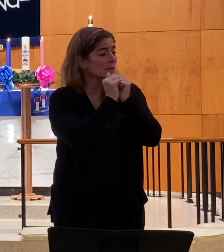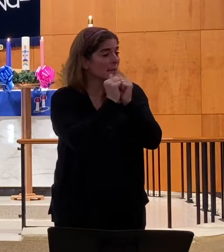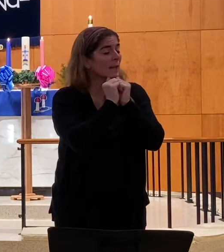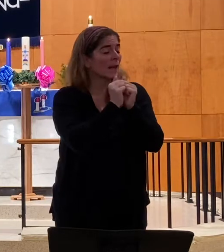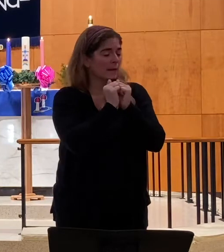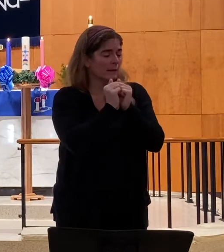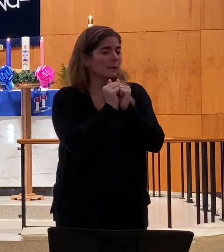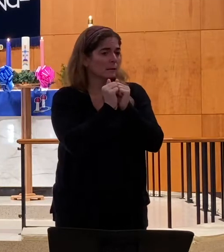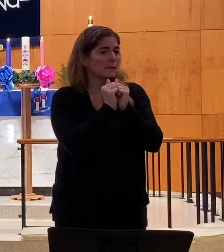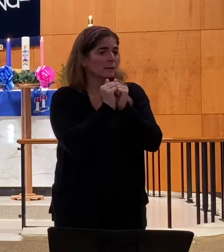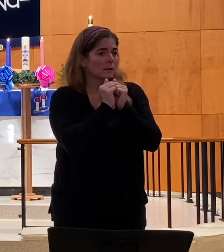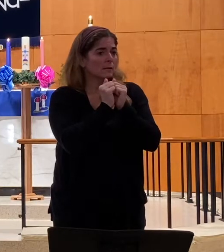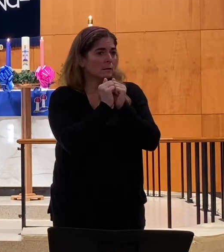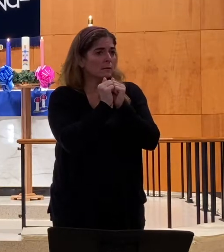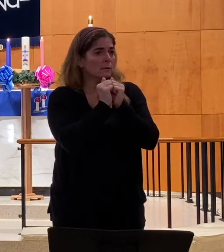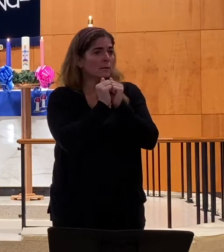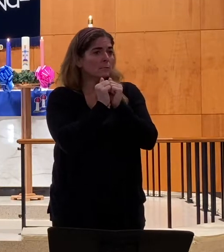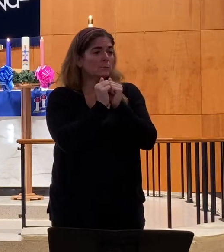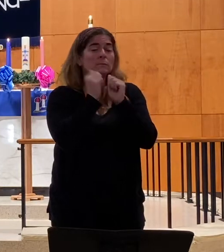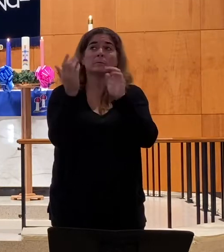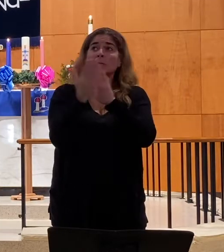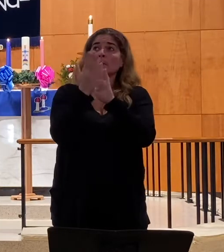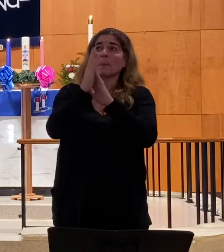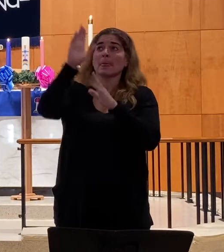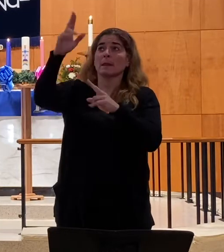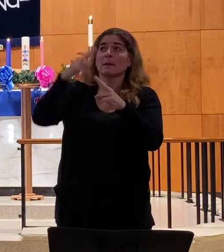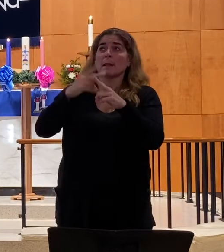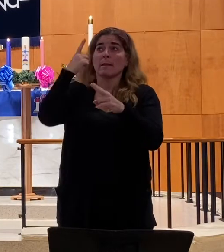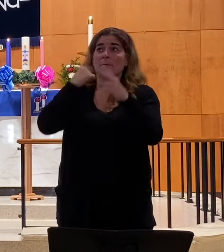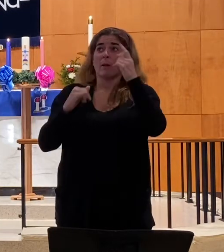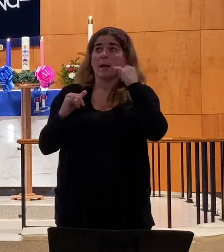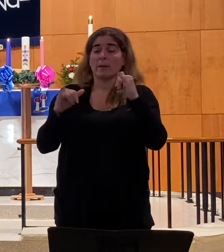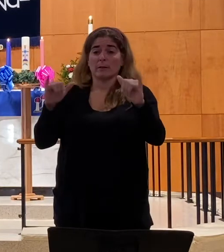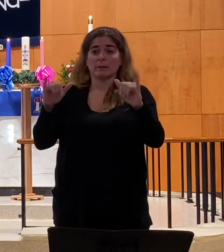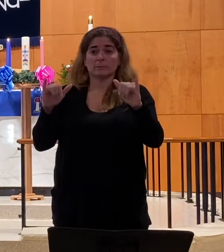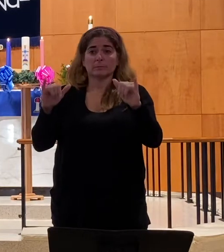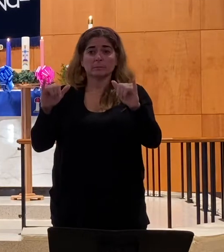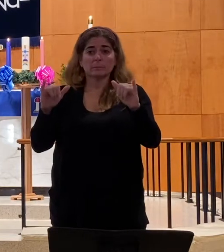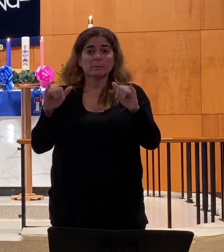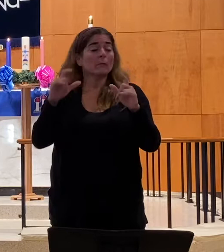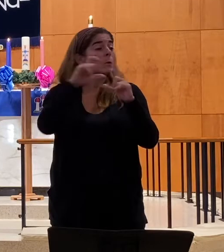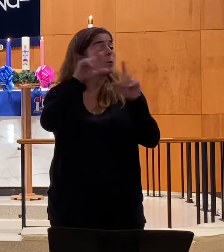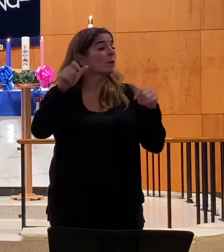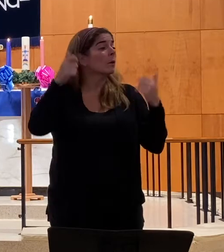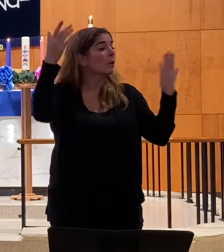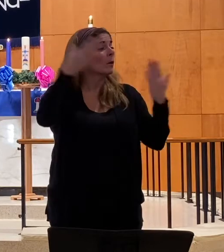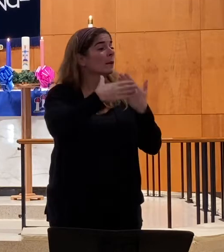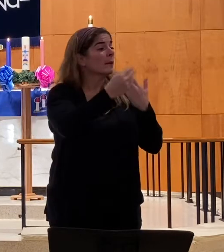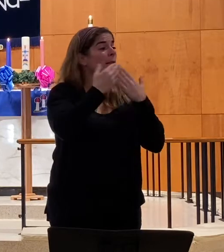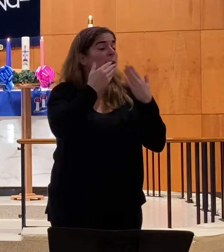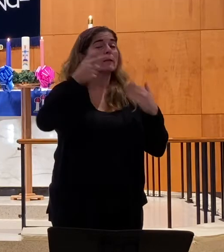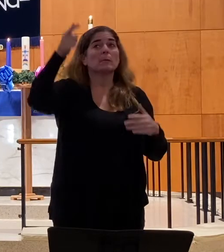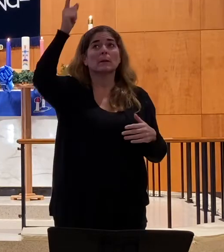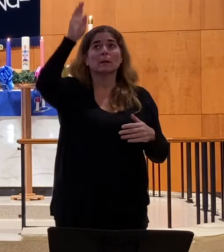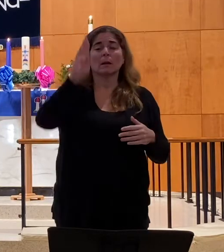cause righteousness and praise to spring up before all the nations. The word of the Lord.